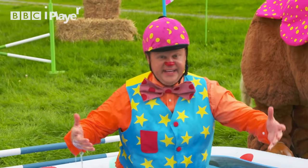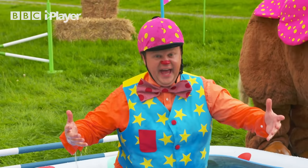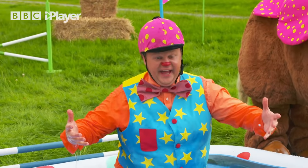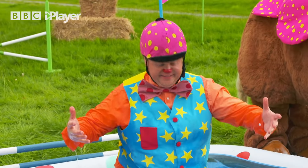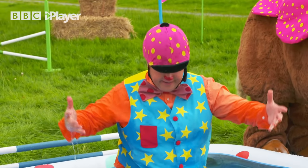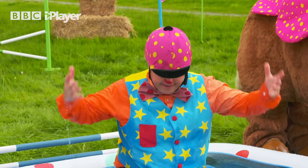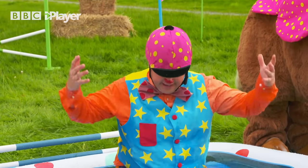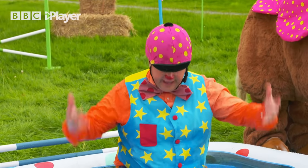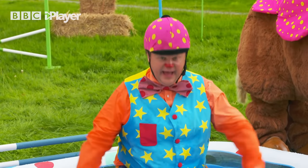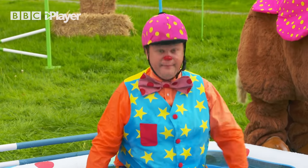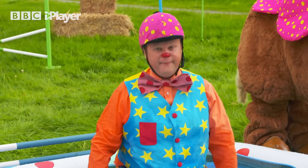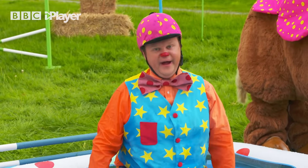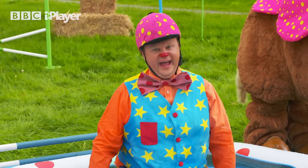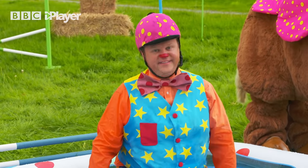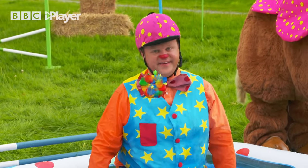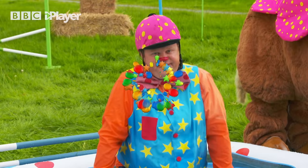yes i am wet